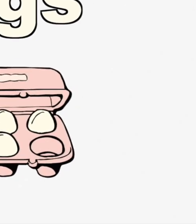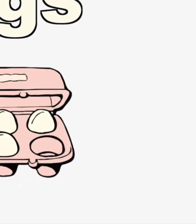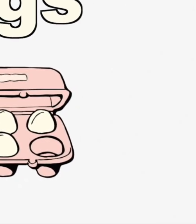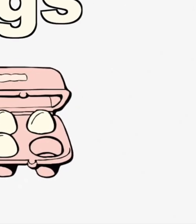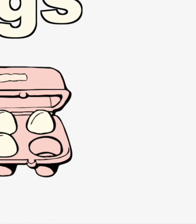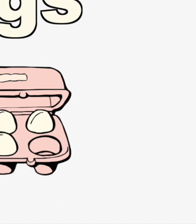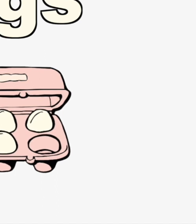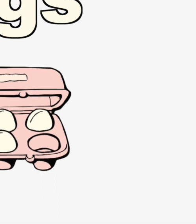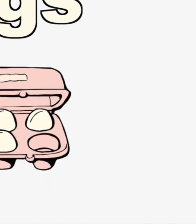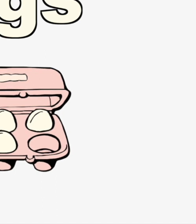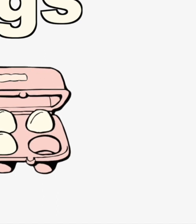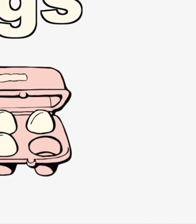Eggs.